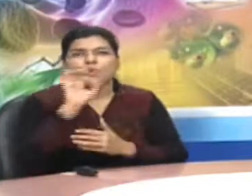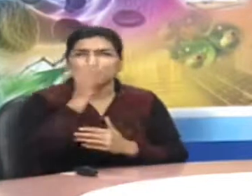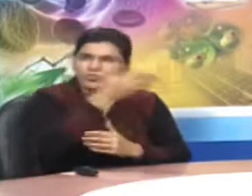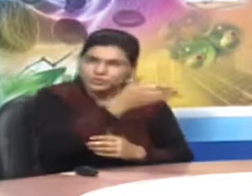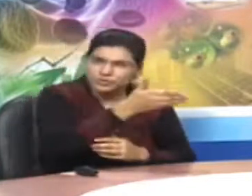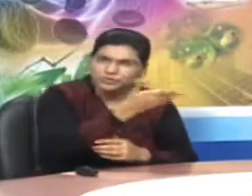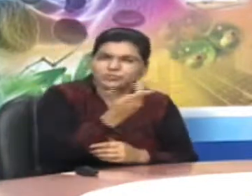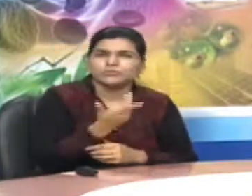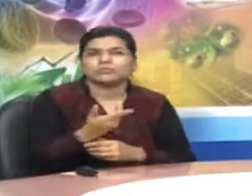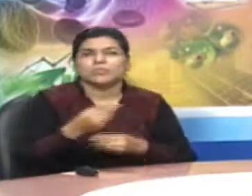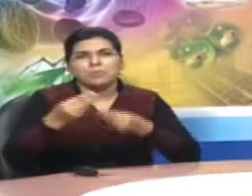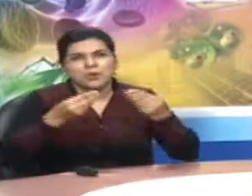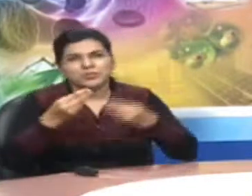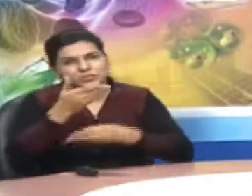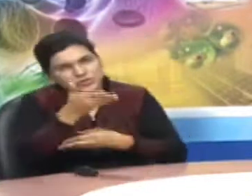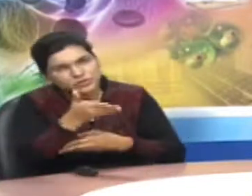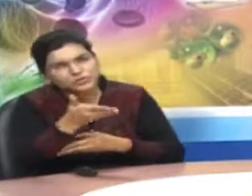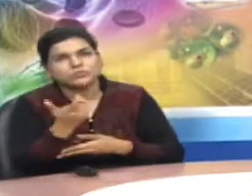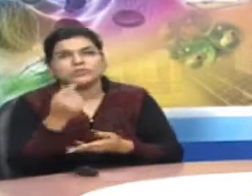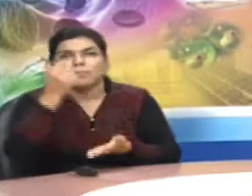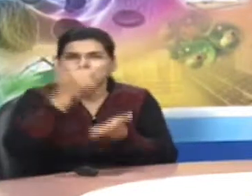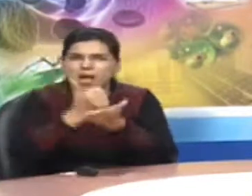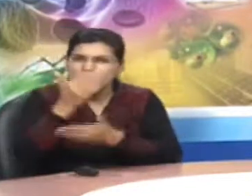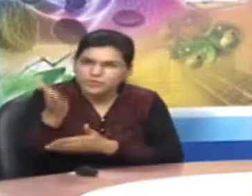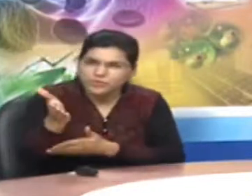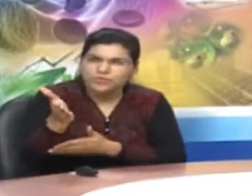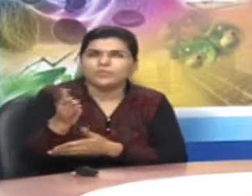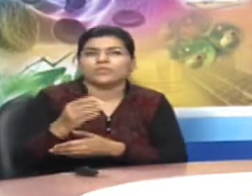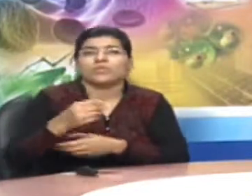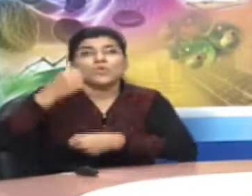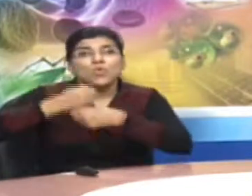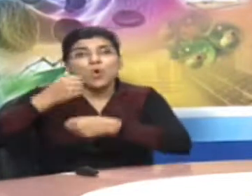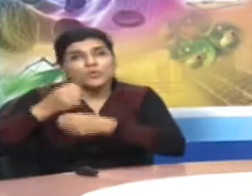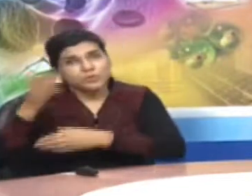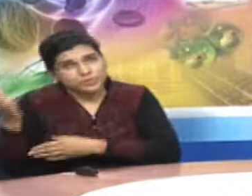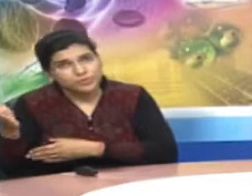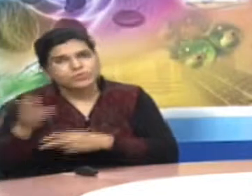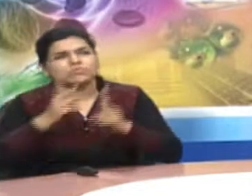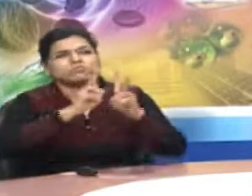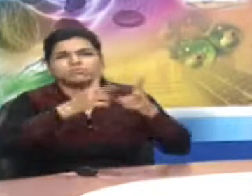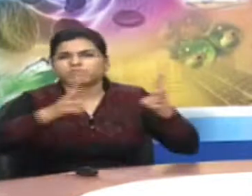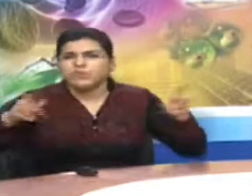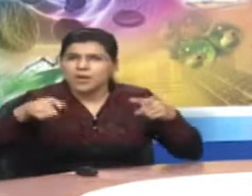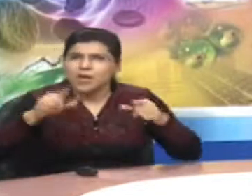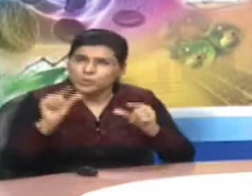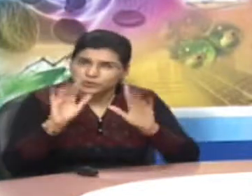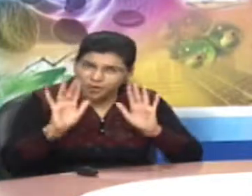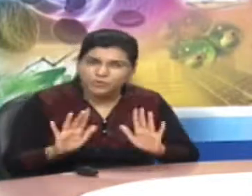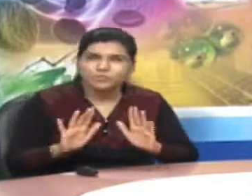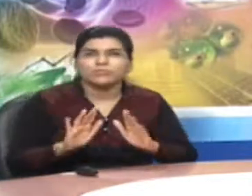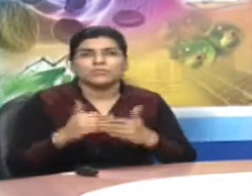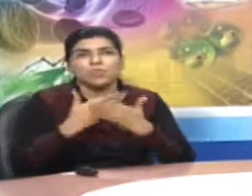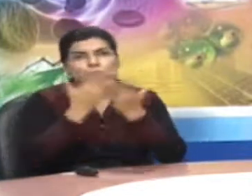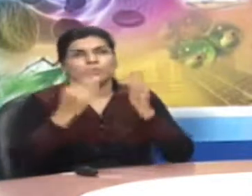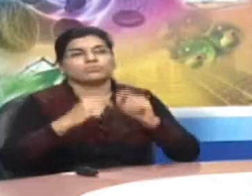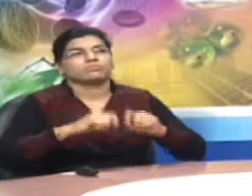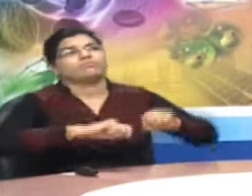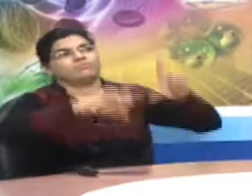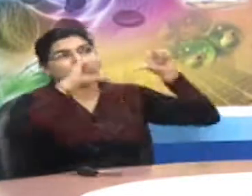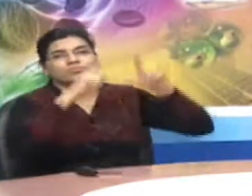PowerPoint presentation is very important for education, for offices, for companies, for